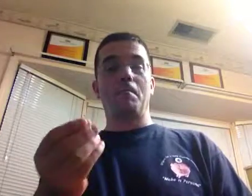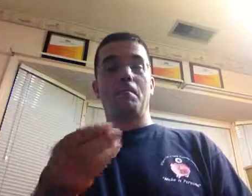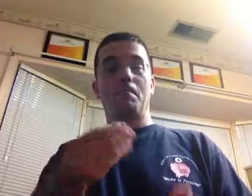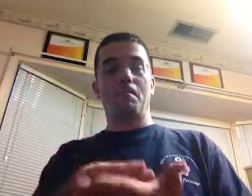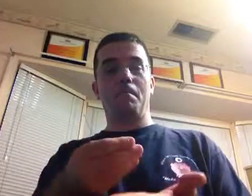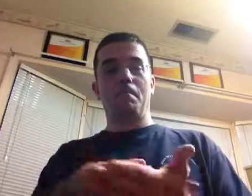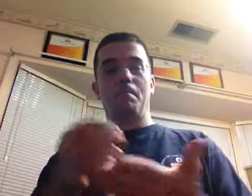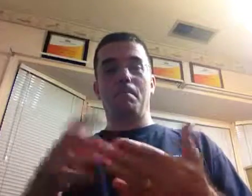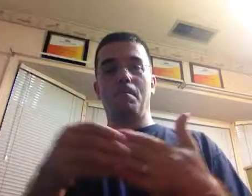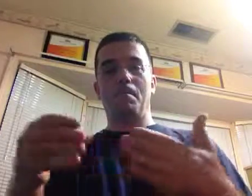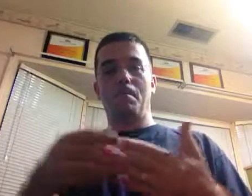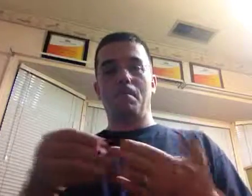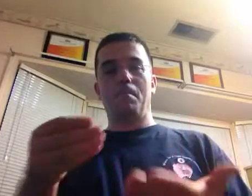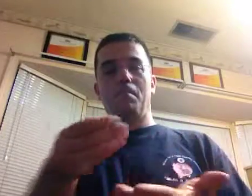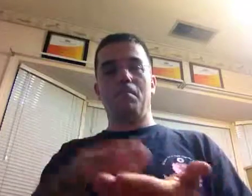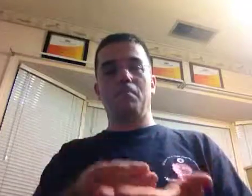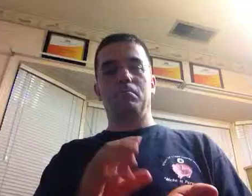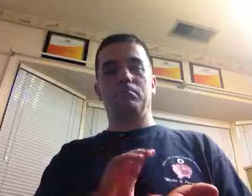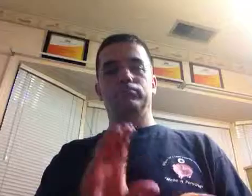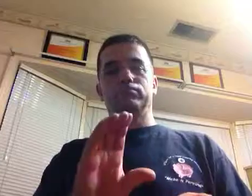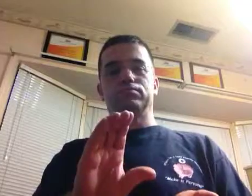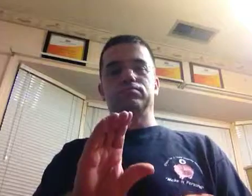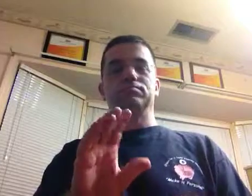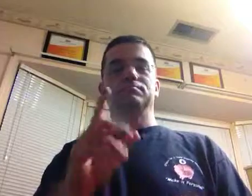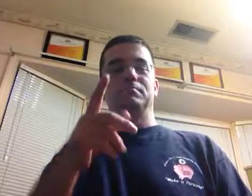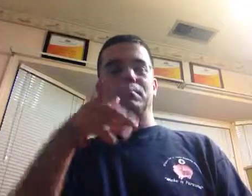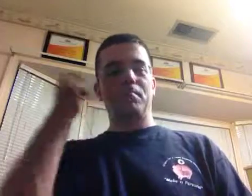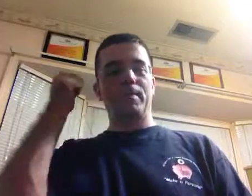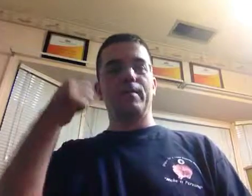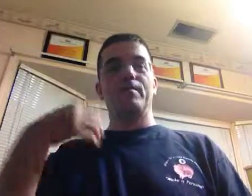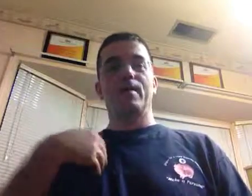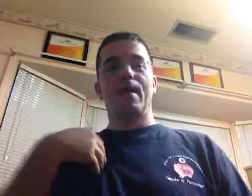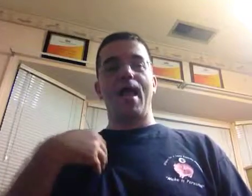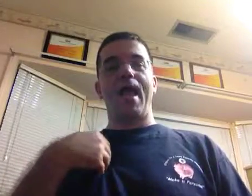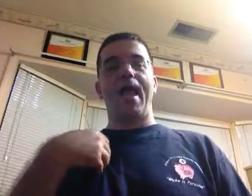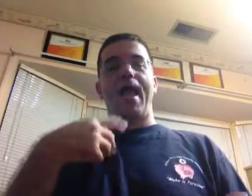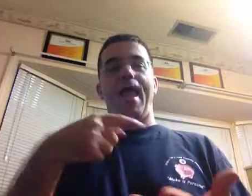your show, America. Thank you for joining us. It is a free call at